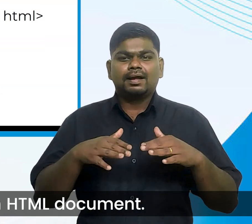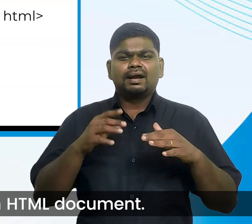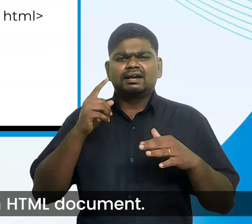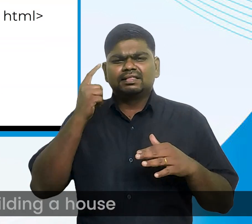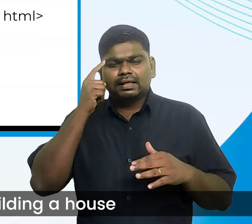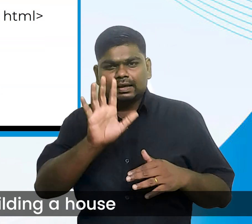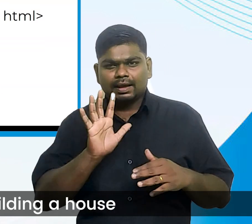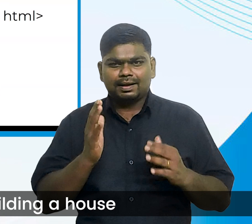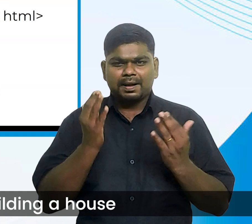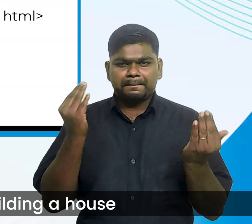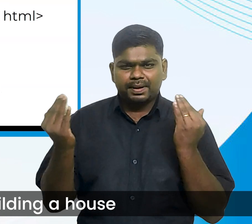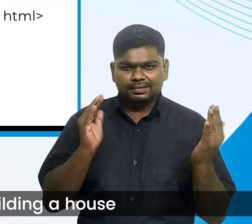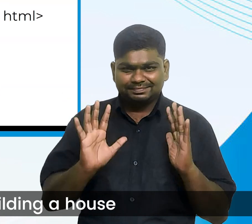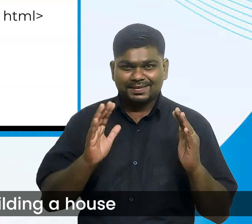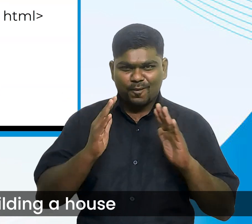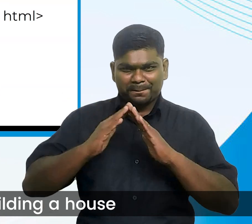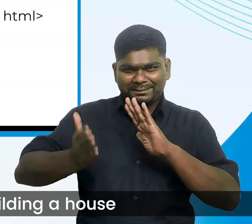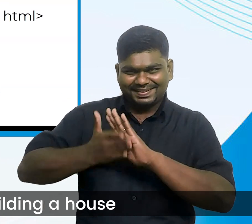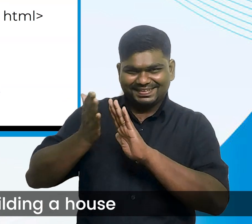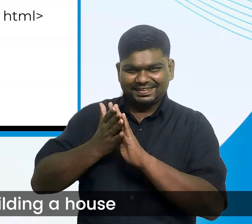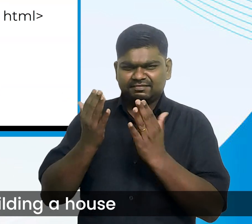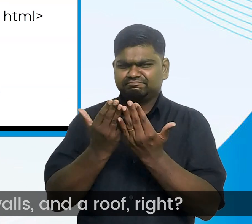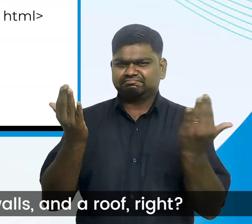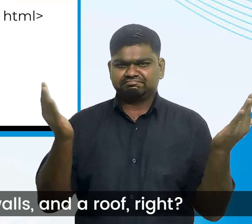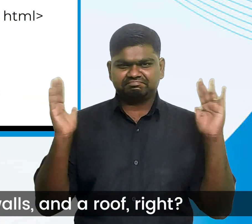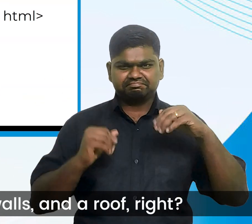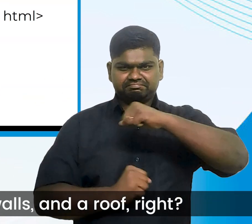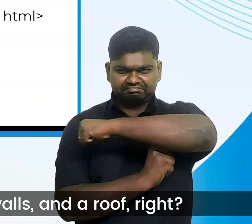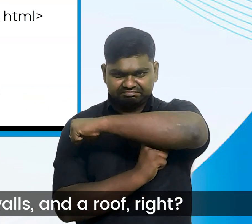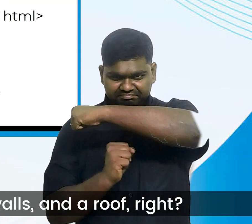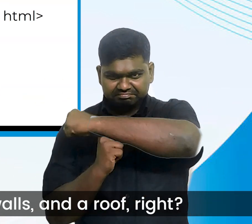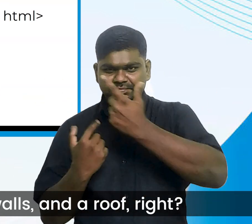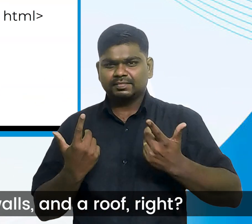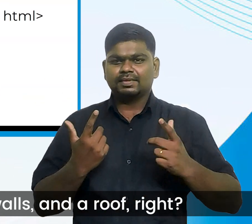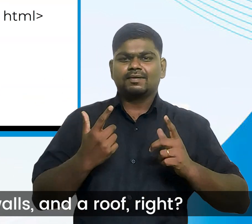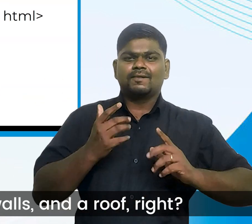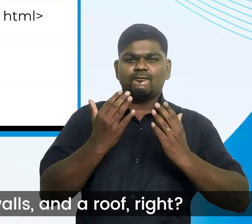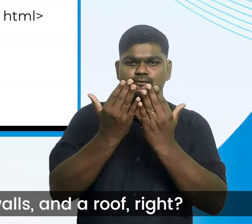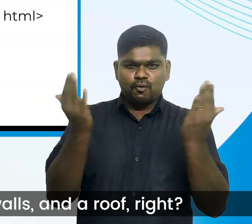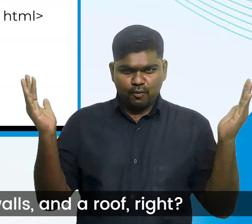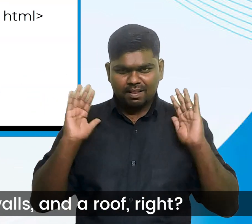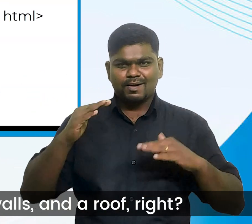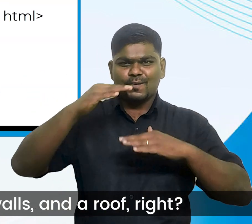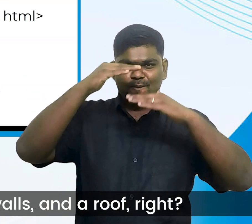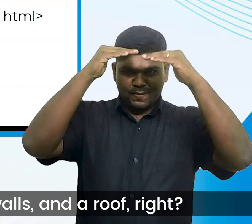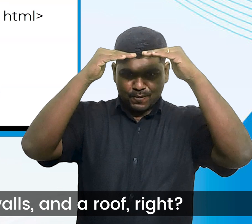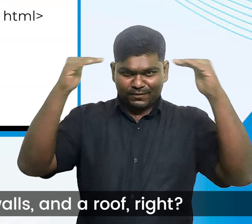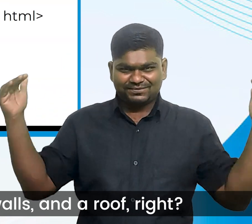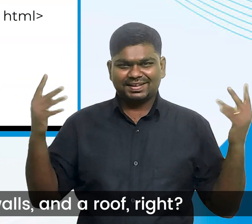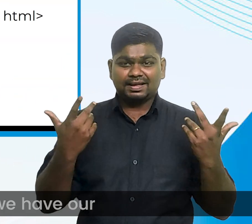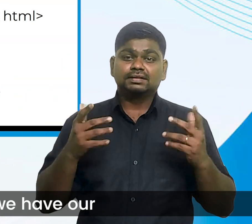document. Think of it like building a house. You need a foundation, walls, and a roof,